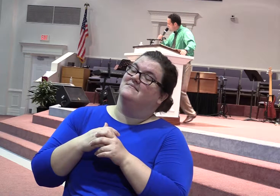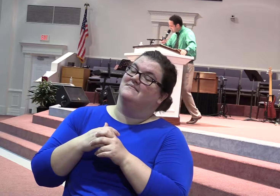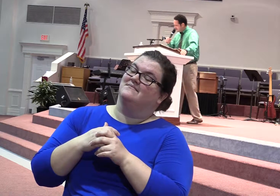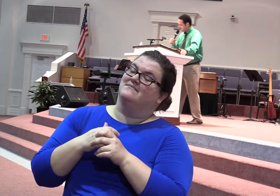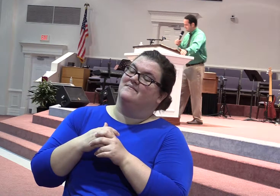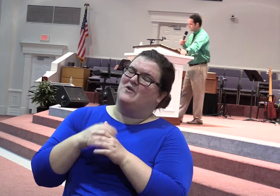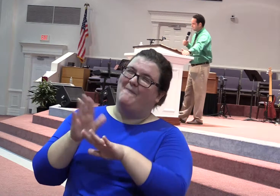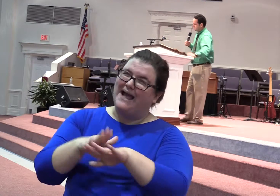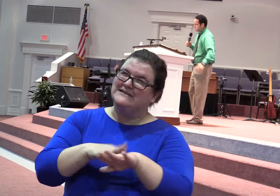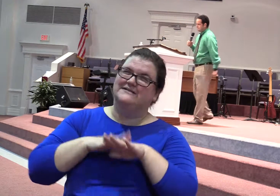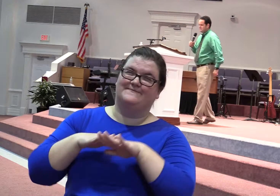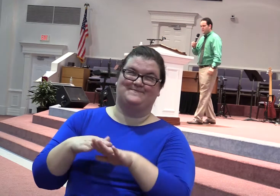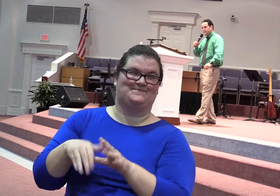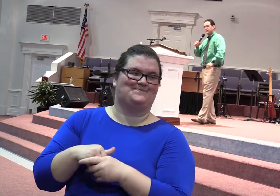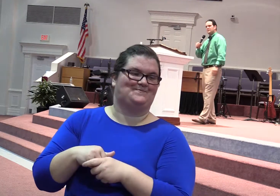Take heed.